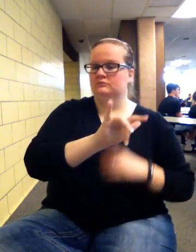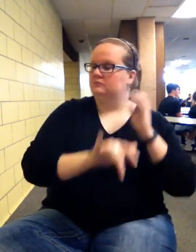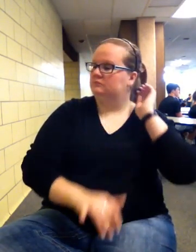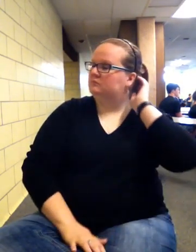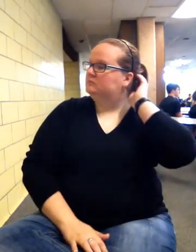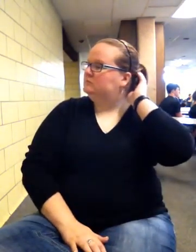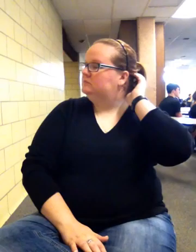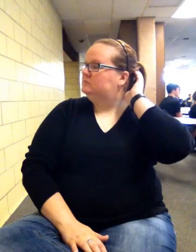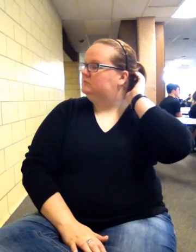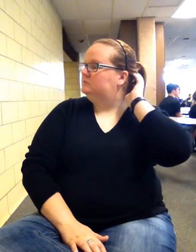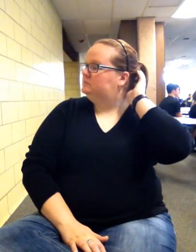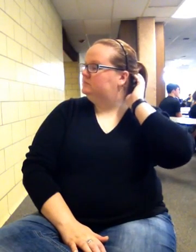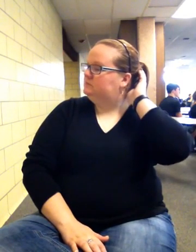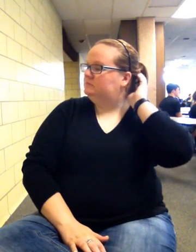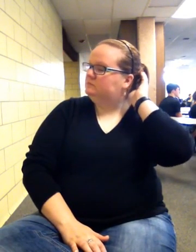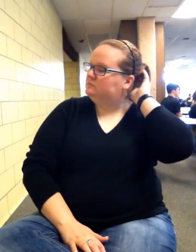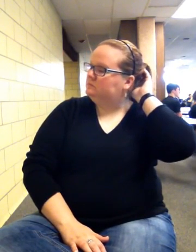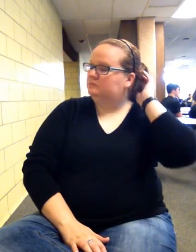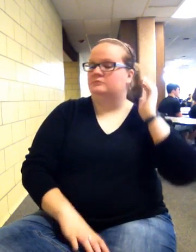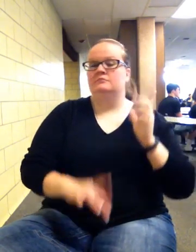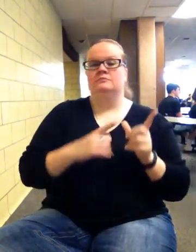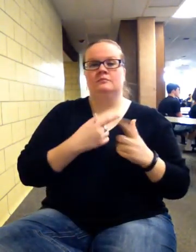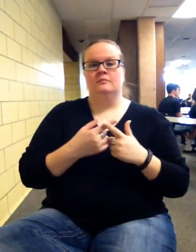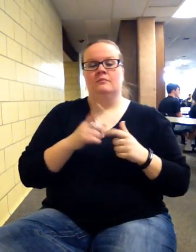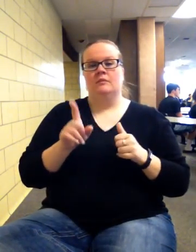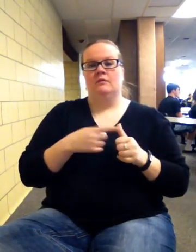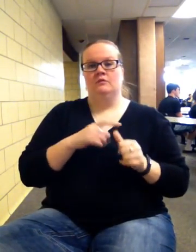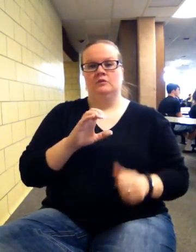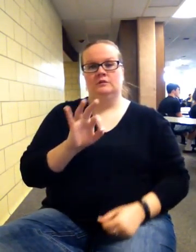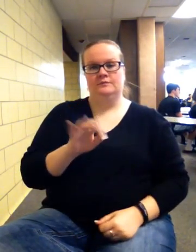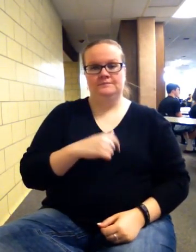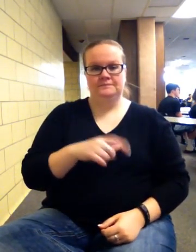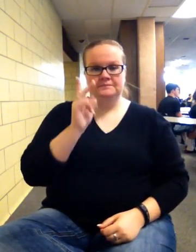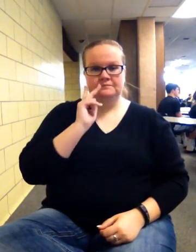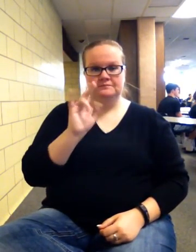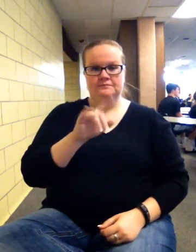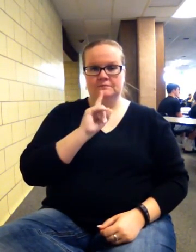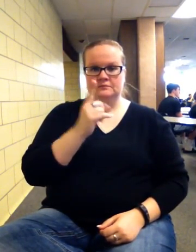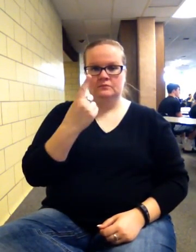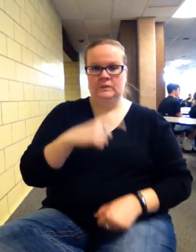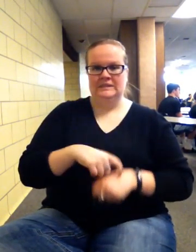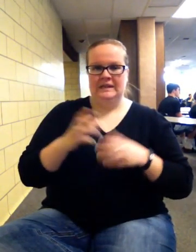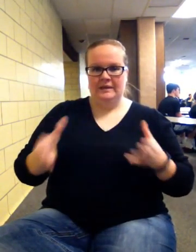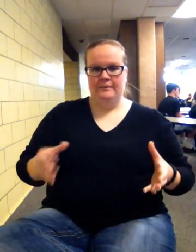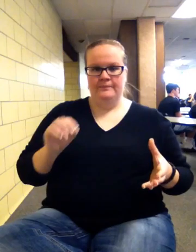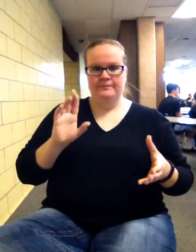So then for the first cash flow that I see on my timeline, that's one period out, so one in.